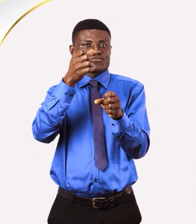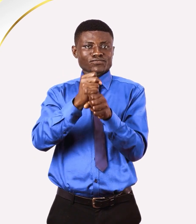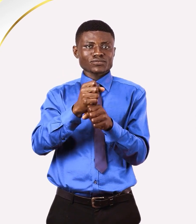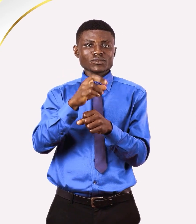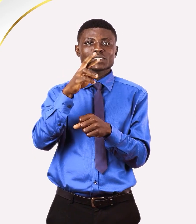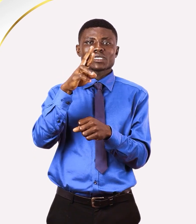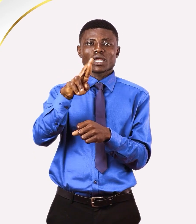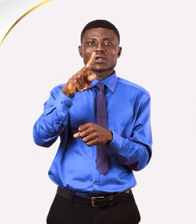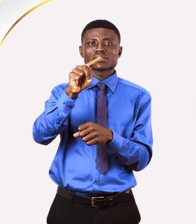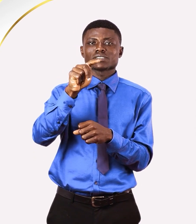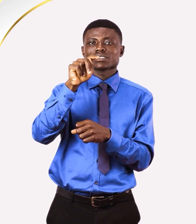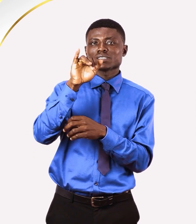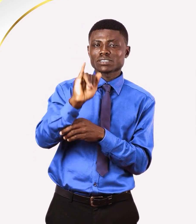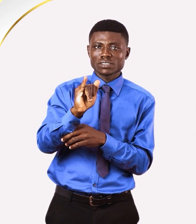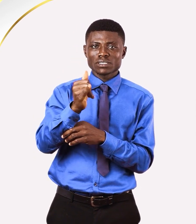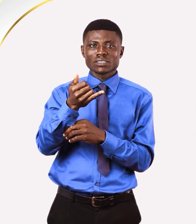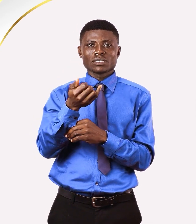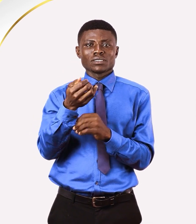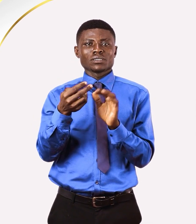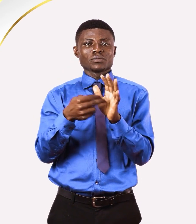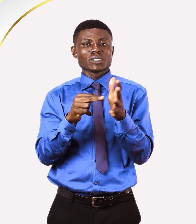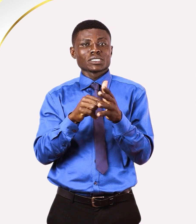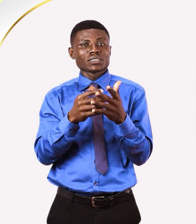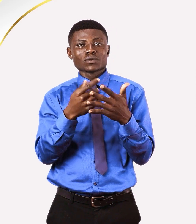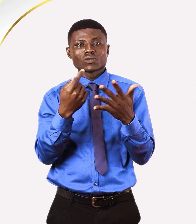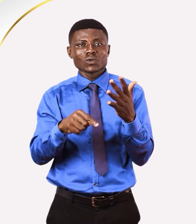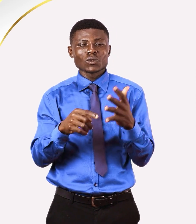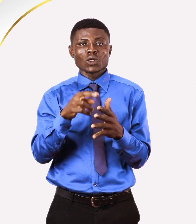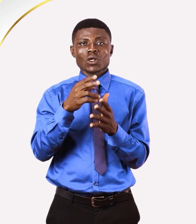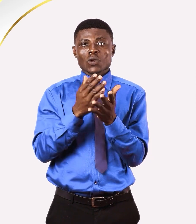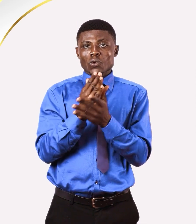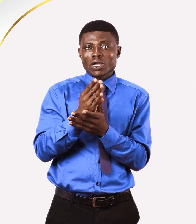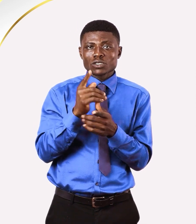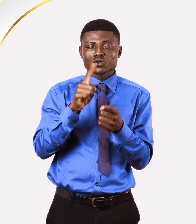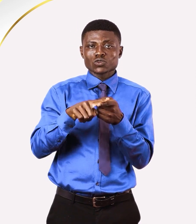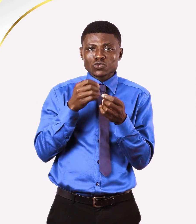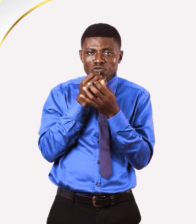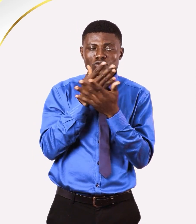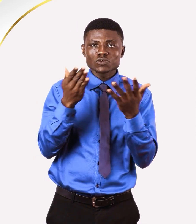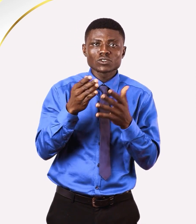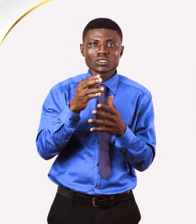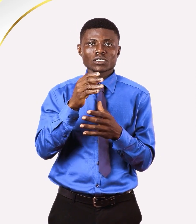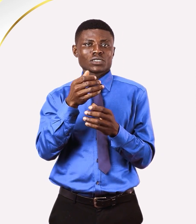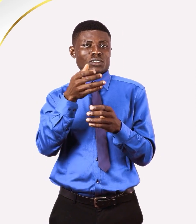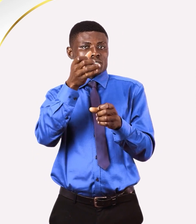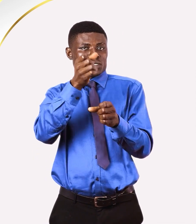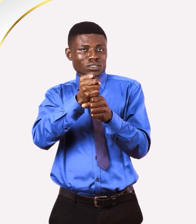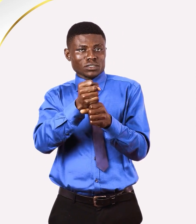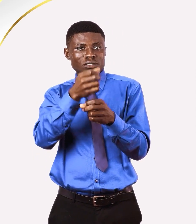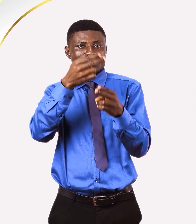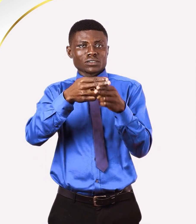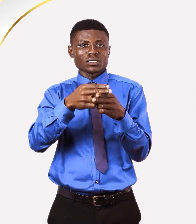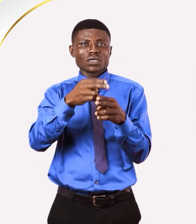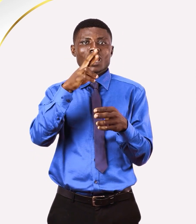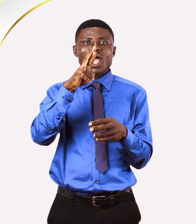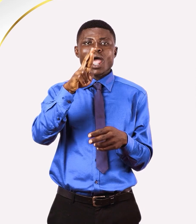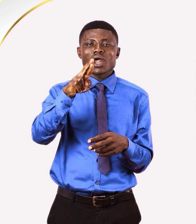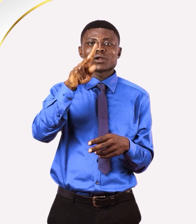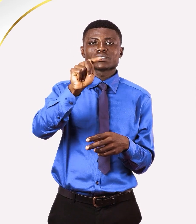Acronyms. Acronym RTI. Literal translation. Right to information.